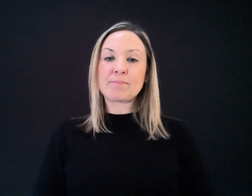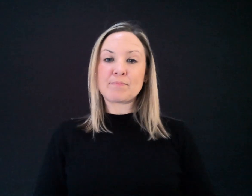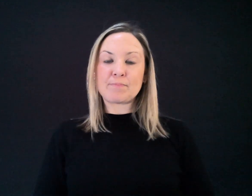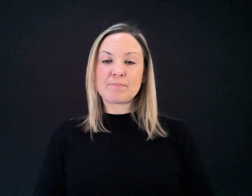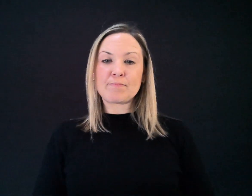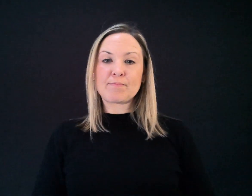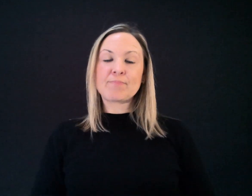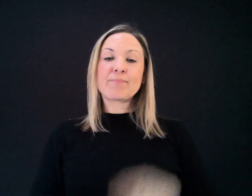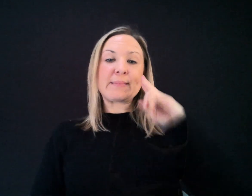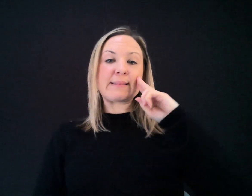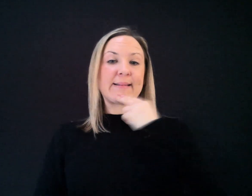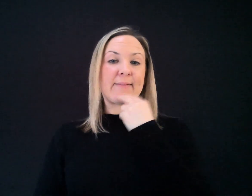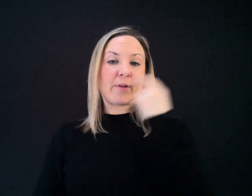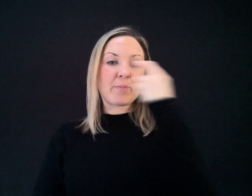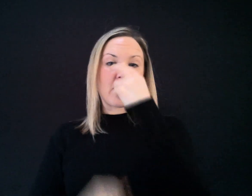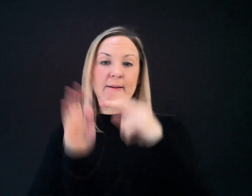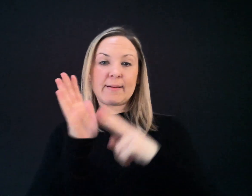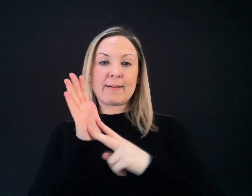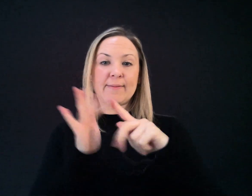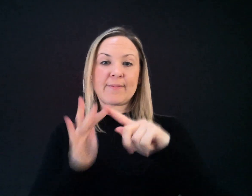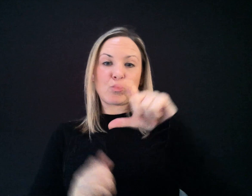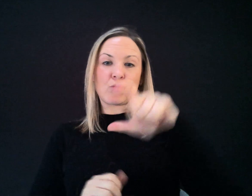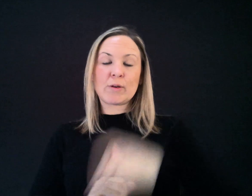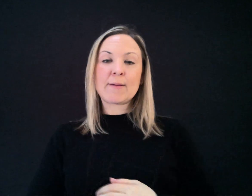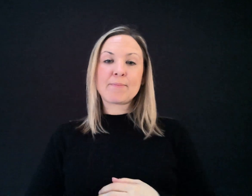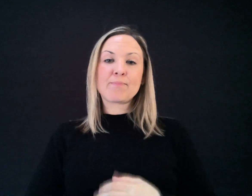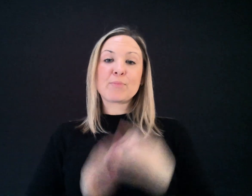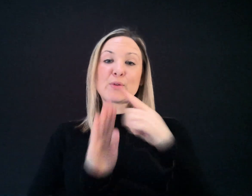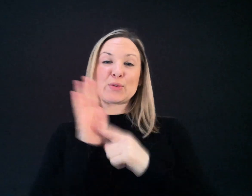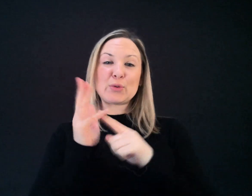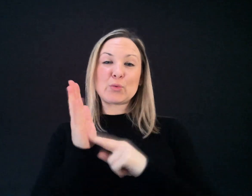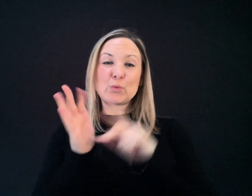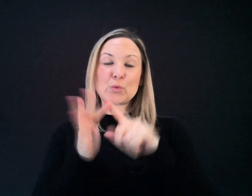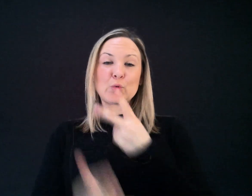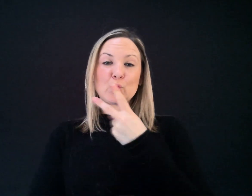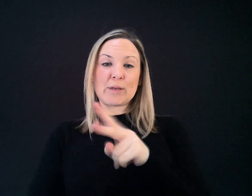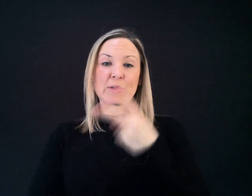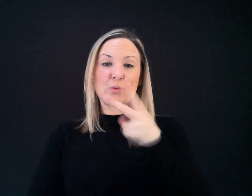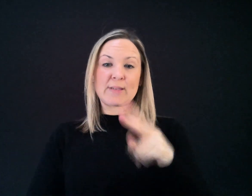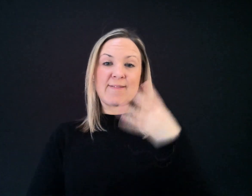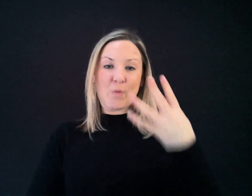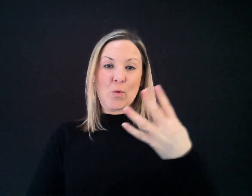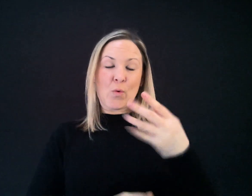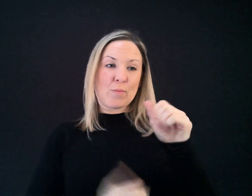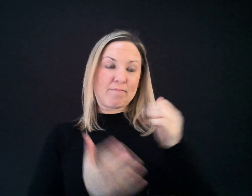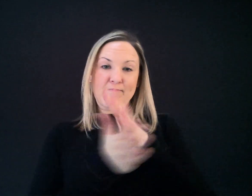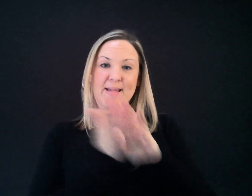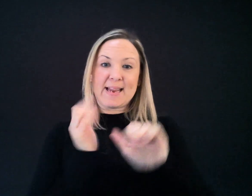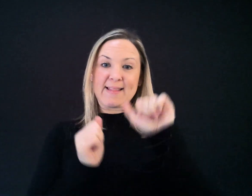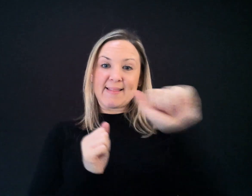Deafblind Victoria. June 2024 saw the completion of projects that have run for several years and helped build